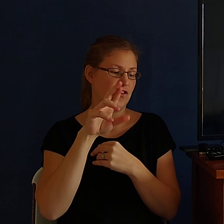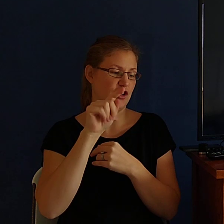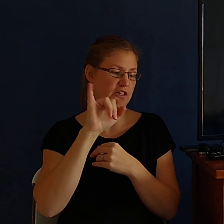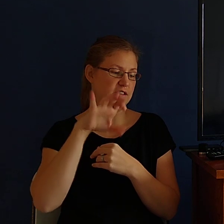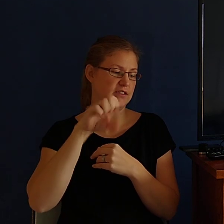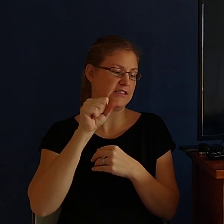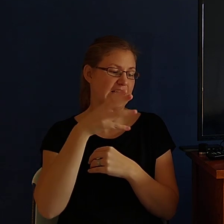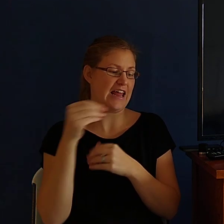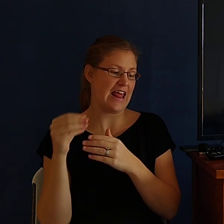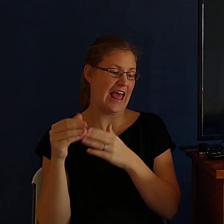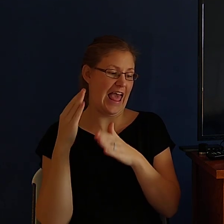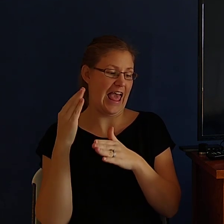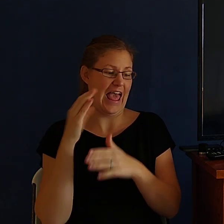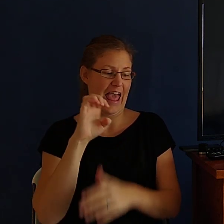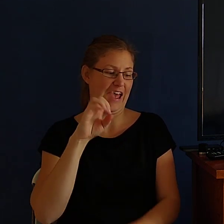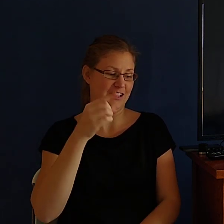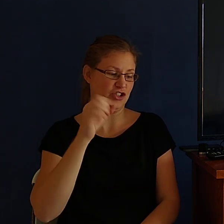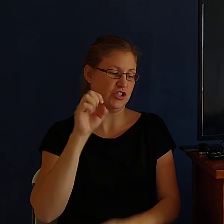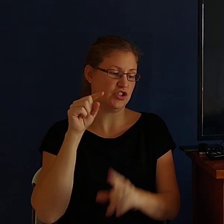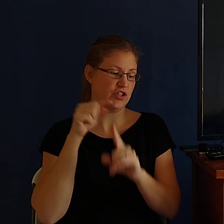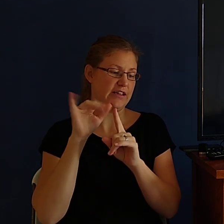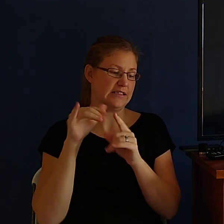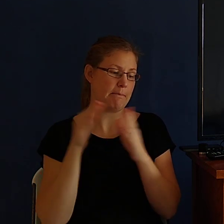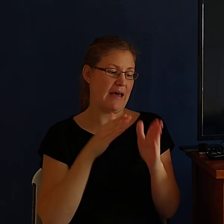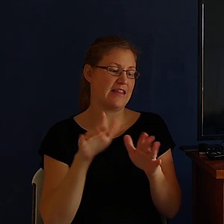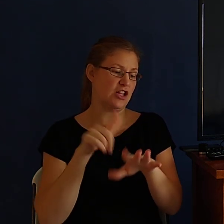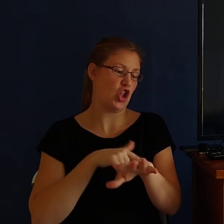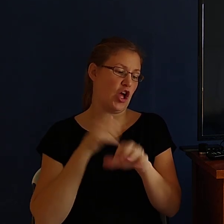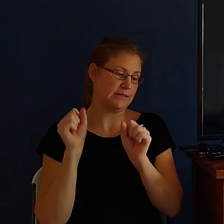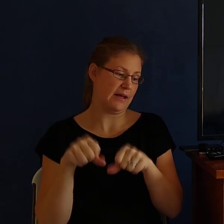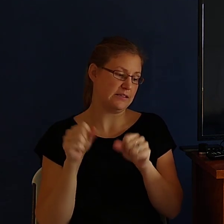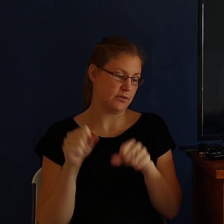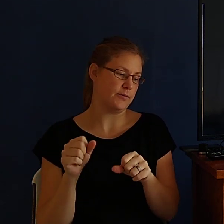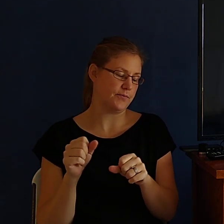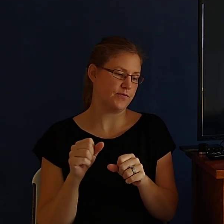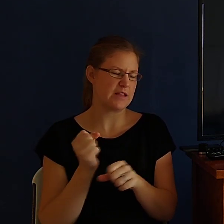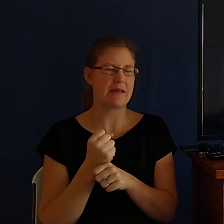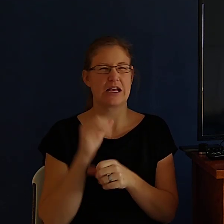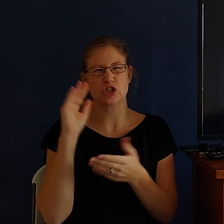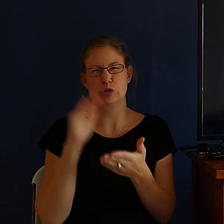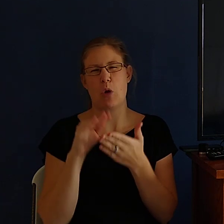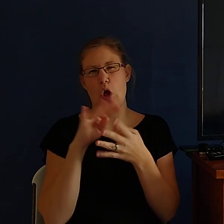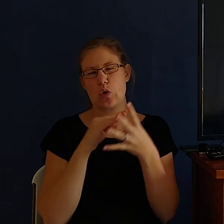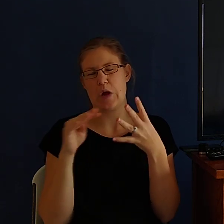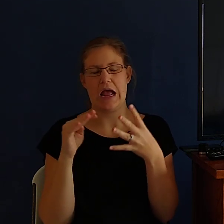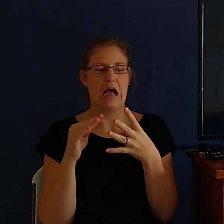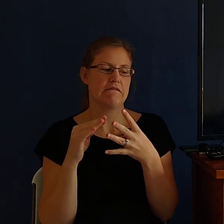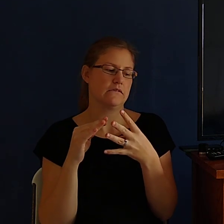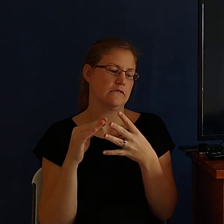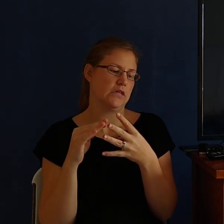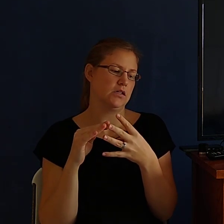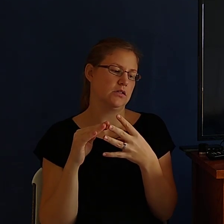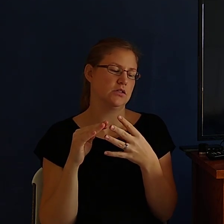possible. So let's have a small graph just to have an idea